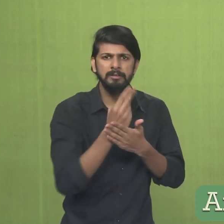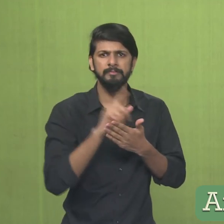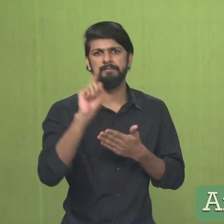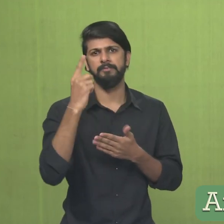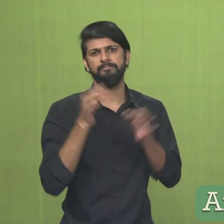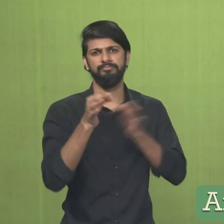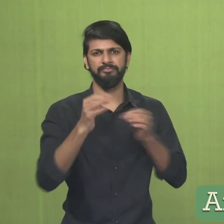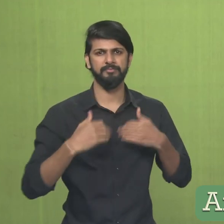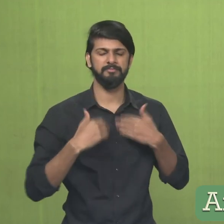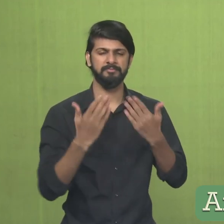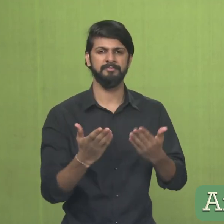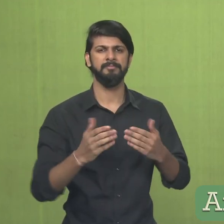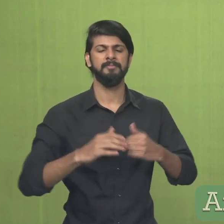we learn about the first painting.